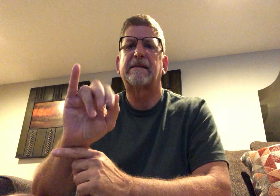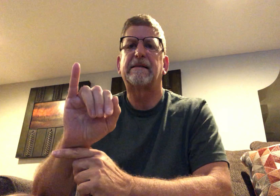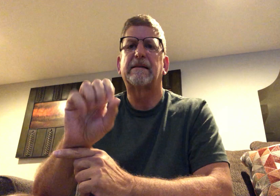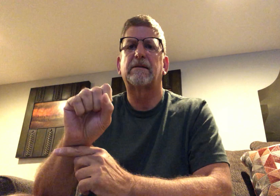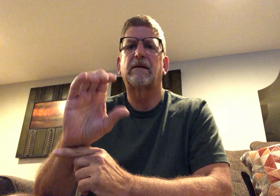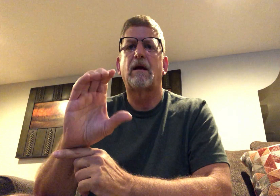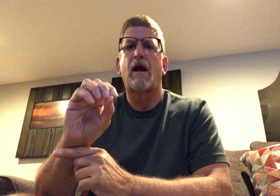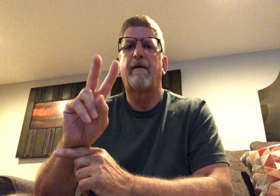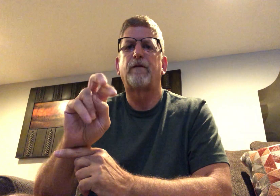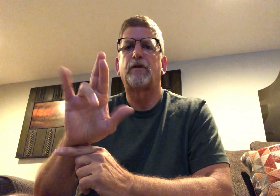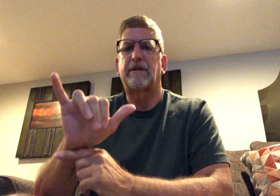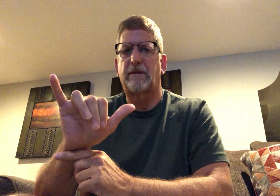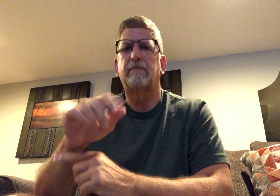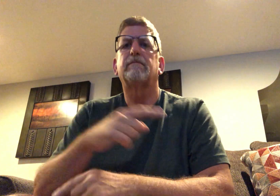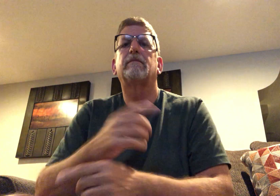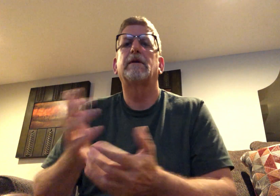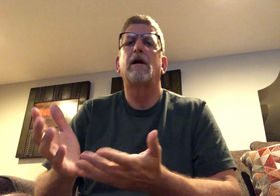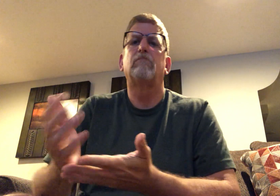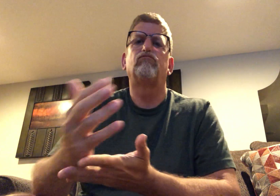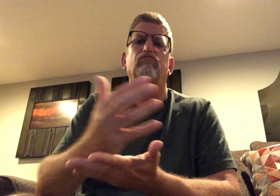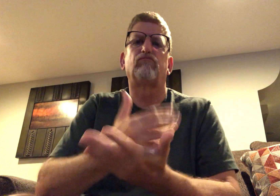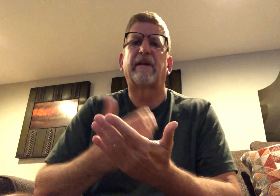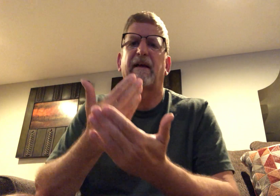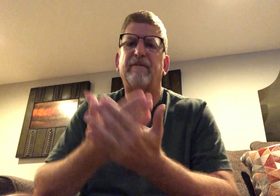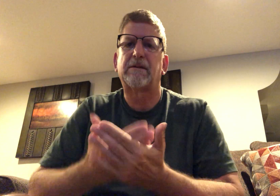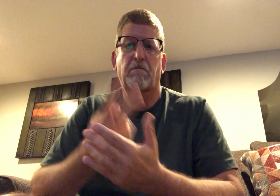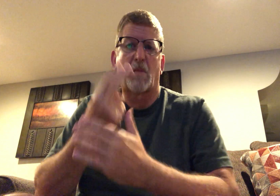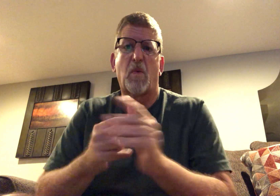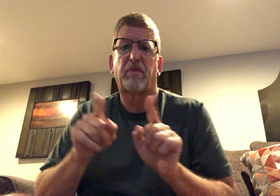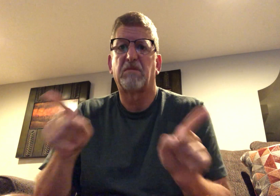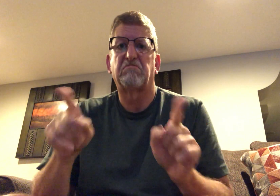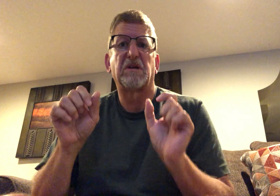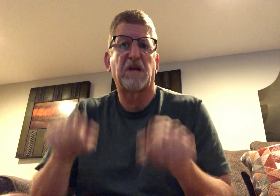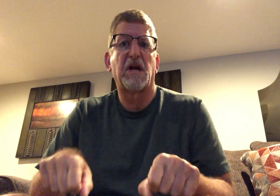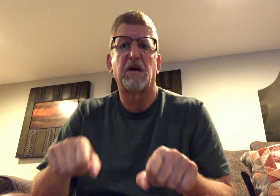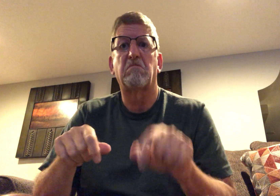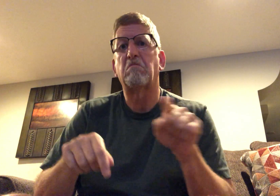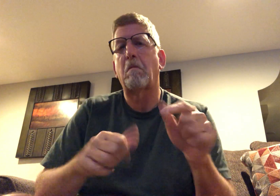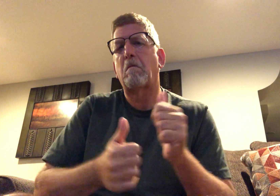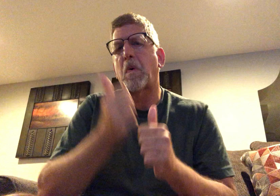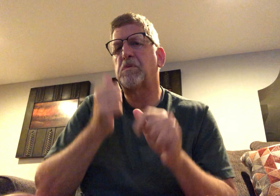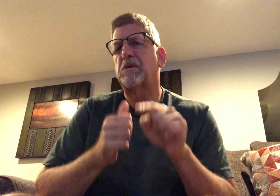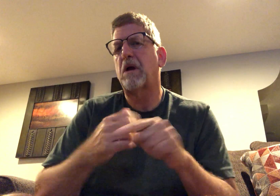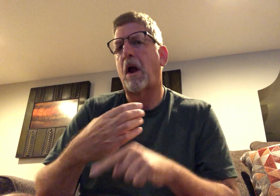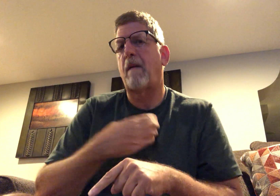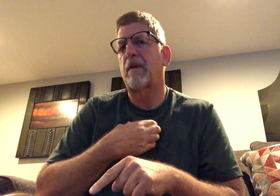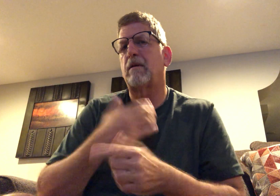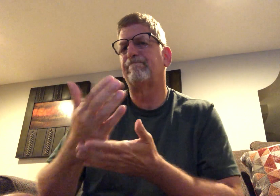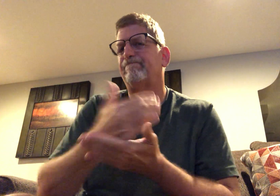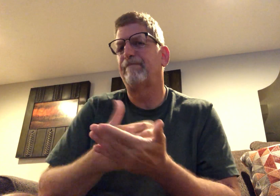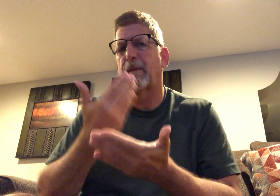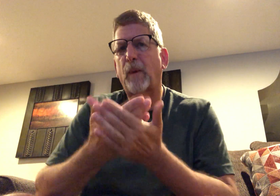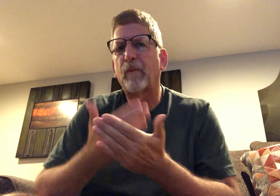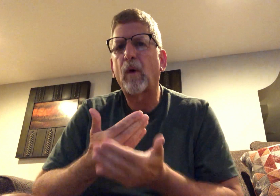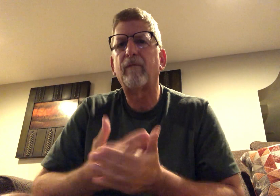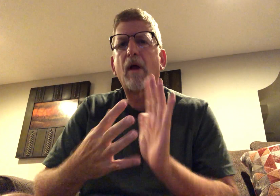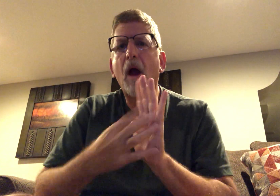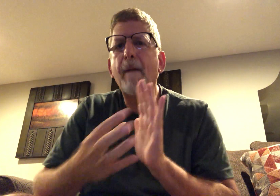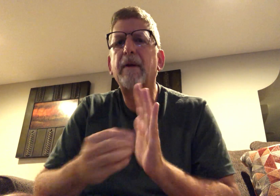metastatic, as the first hormonal-based therapy. Ibrance plus letrozole significantly delayed disease progression versus letrozole. Patients